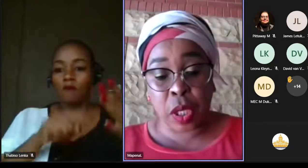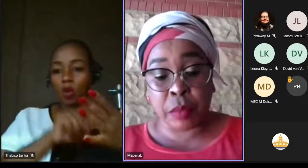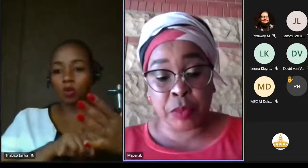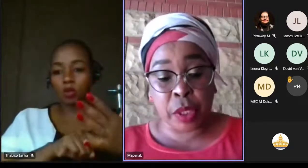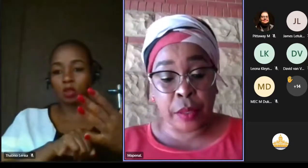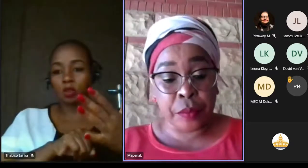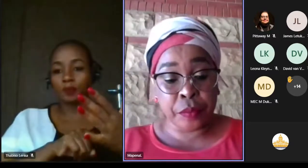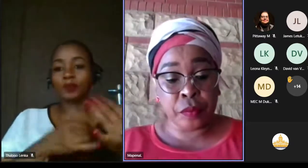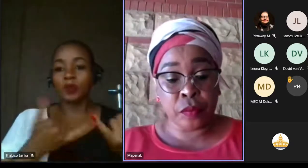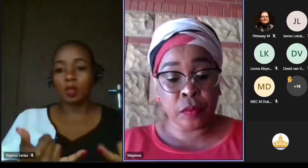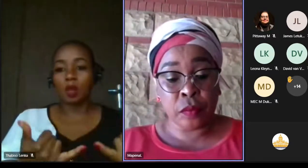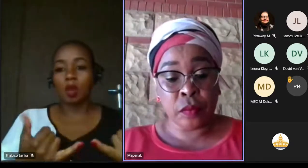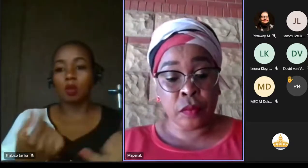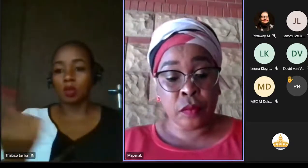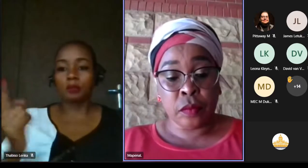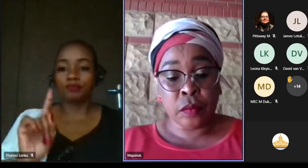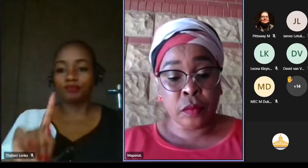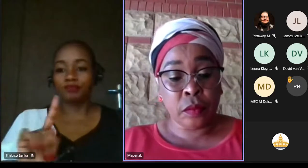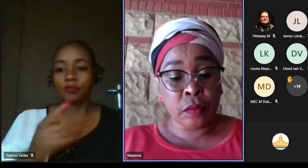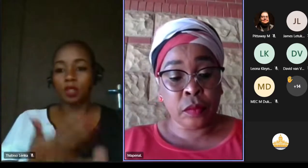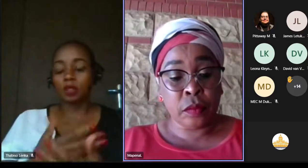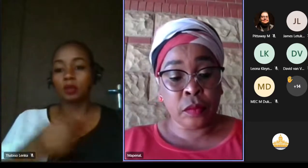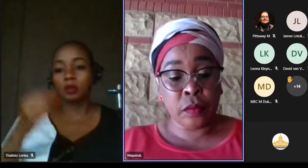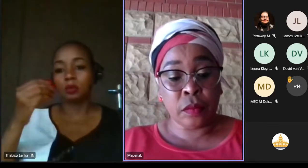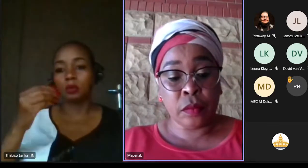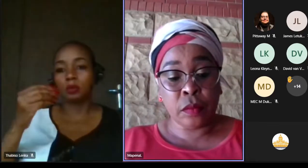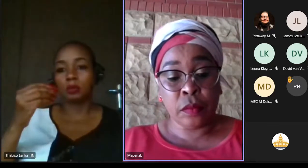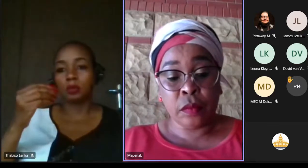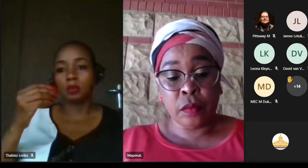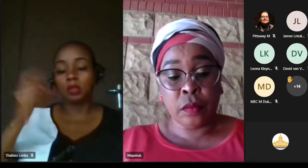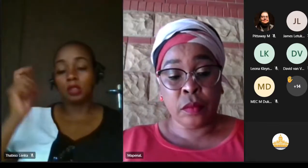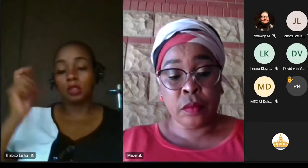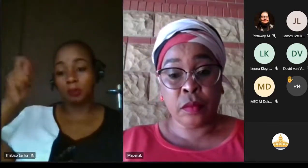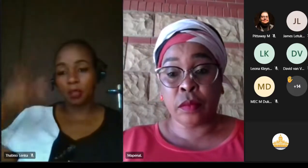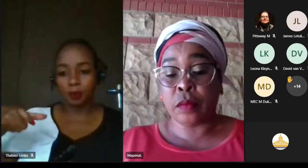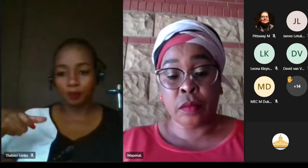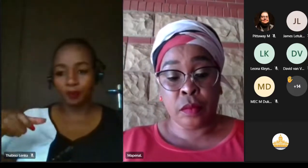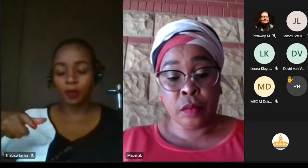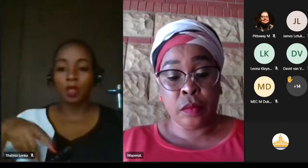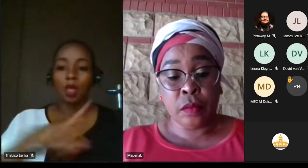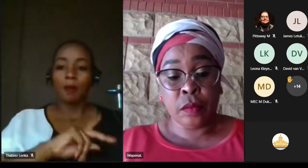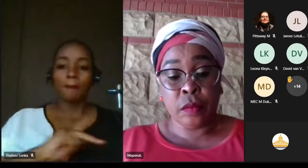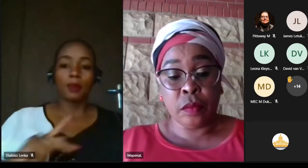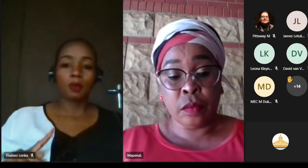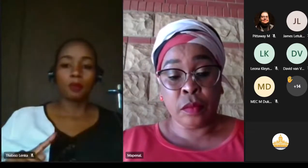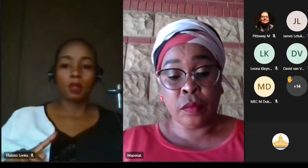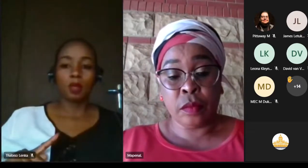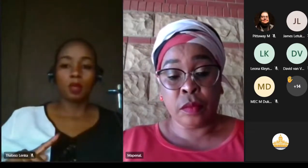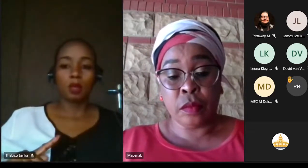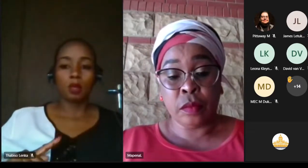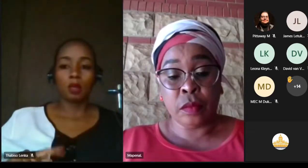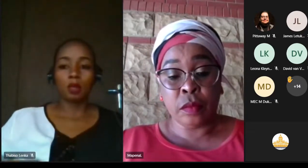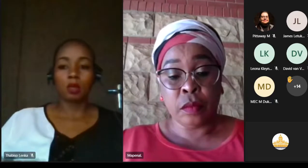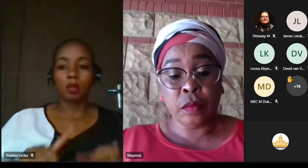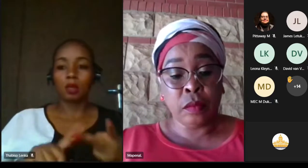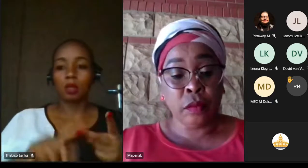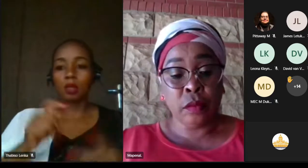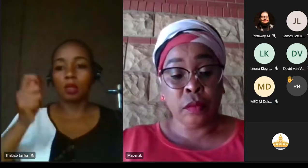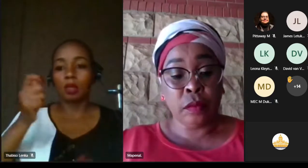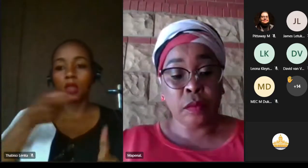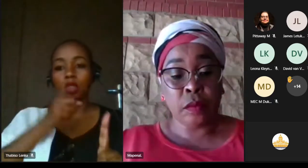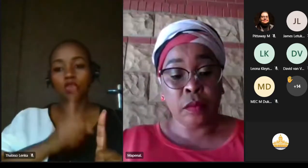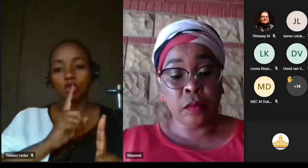to you, Honorable Speaker. Thank you, Honorable Deputy Speaker, Honorable Premier, Honorable Chief Whip